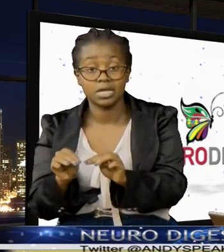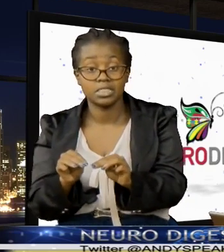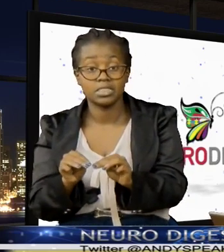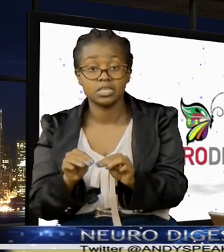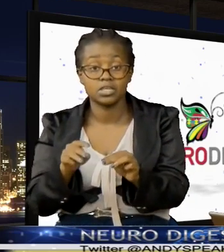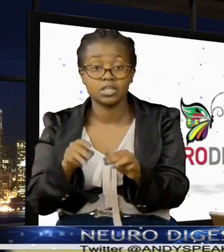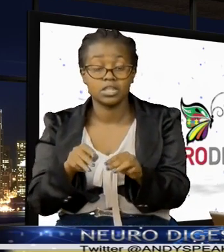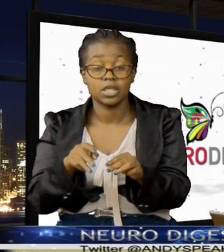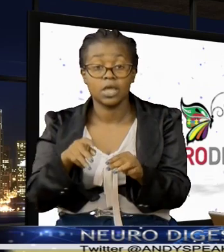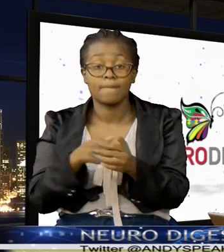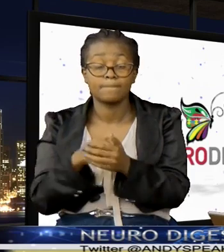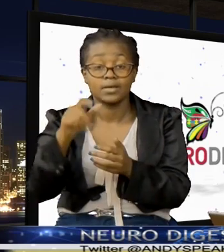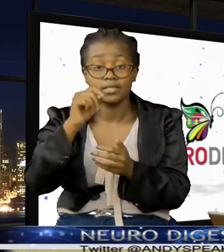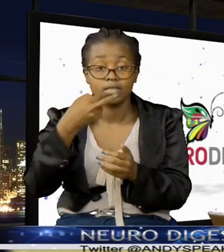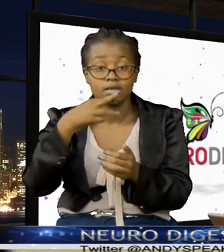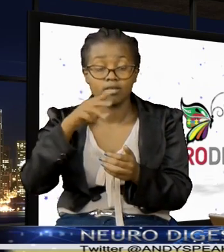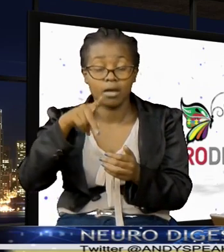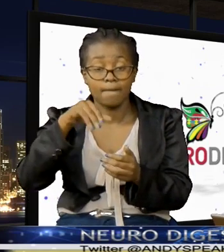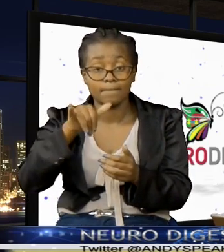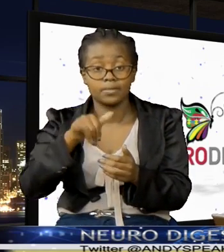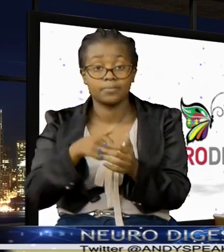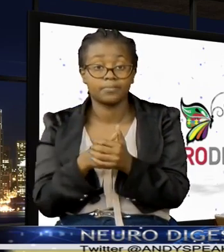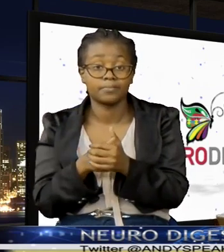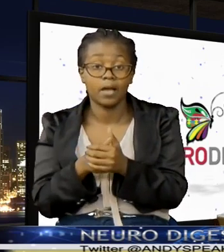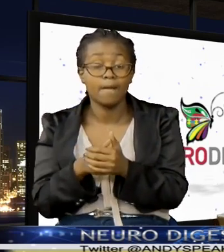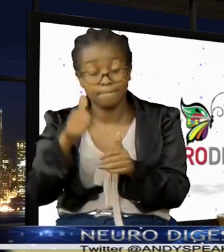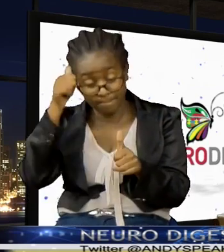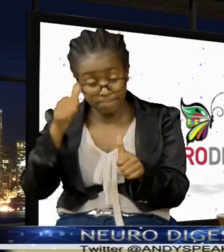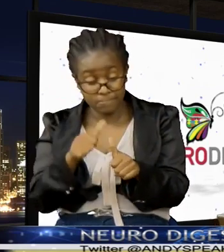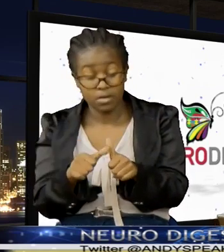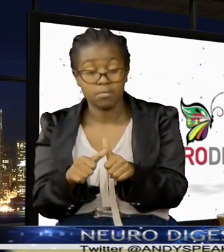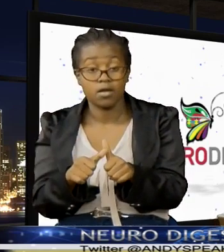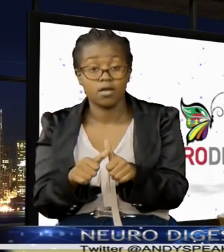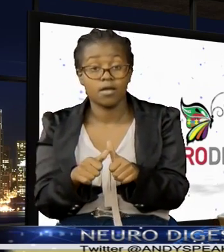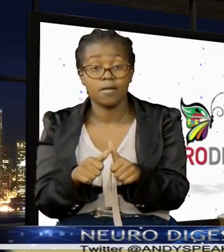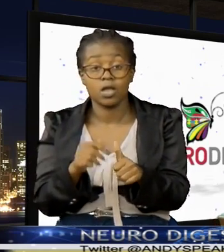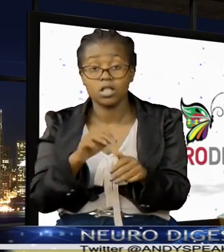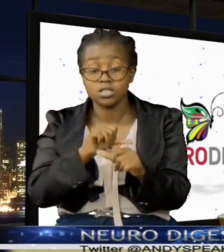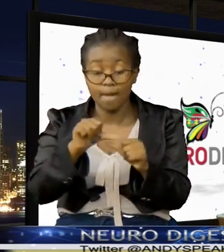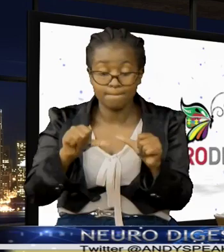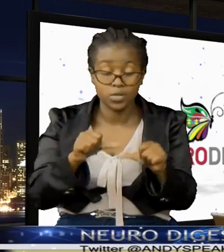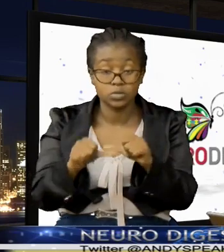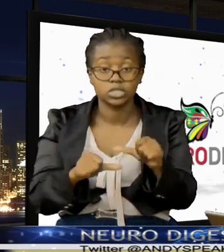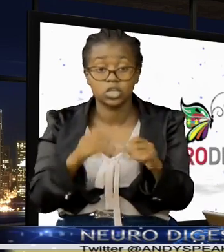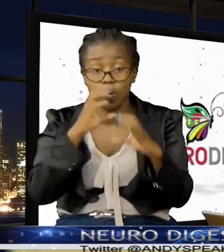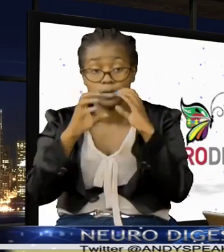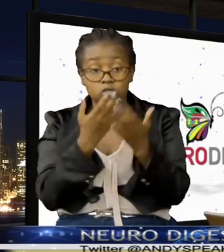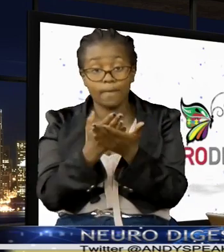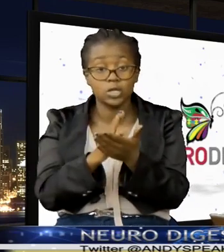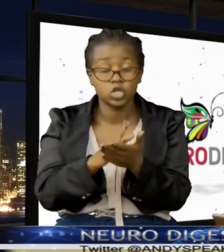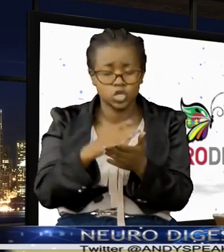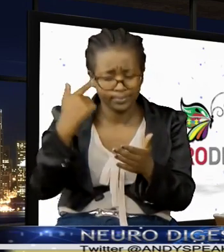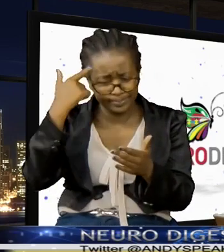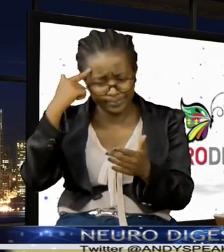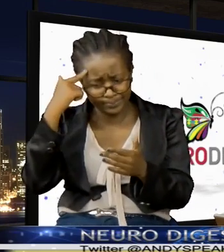need physiotherapy and occupational therapy. Remember, as we said, it's about communication between your brain,